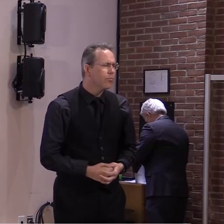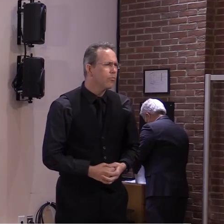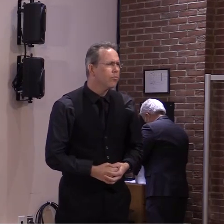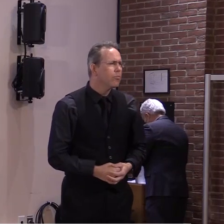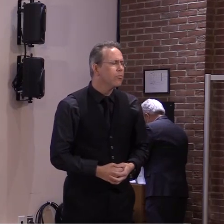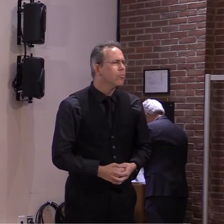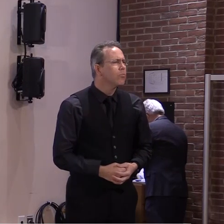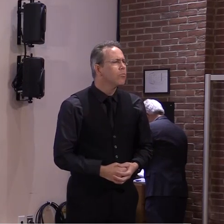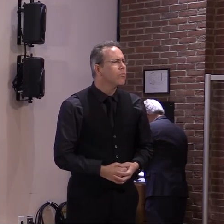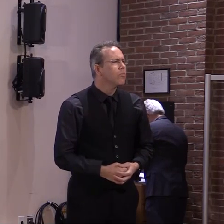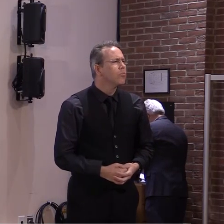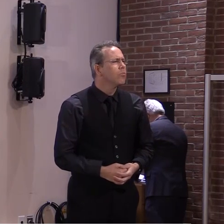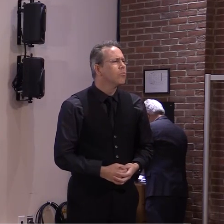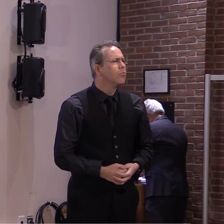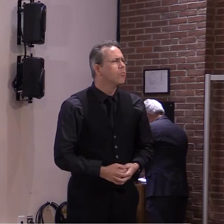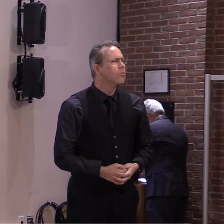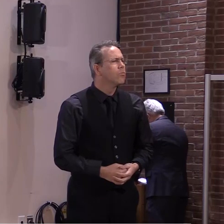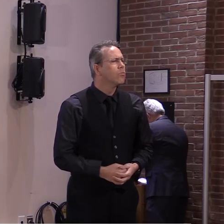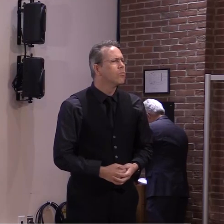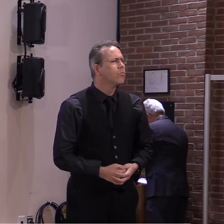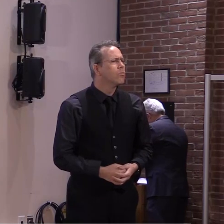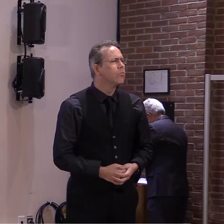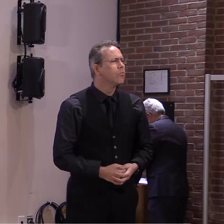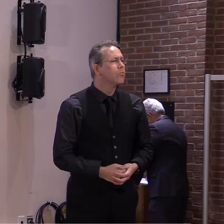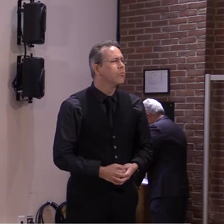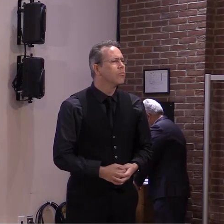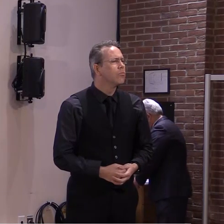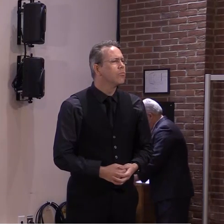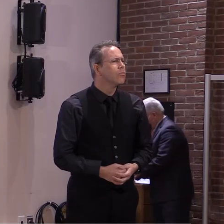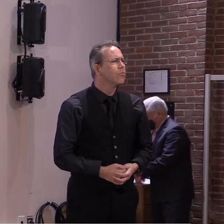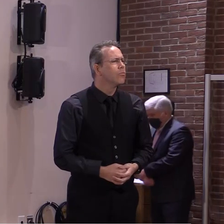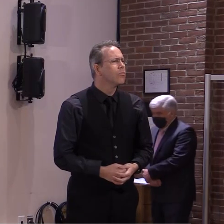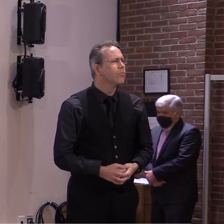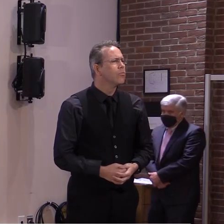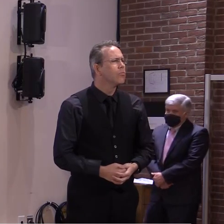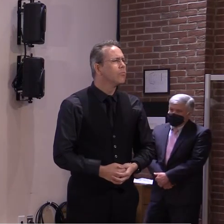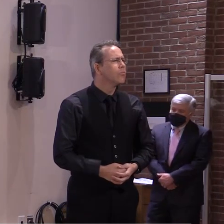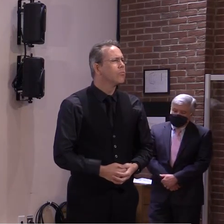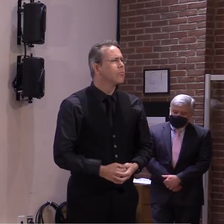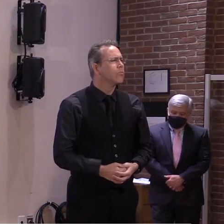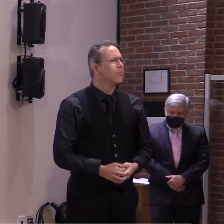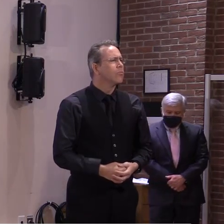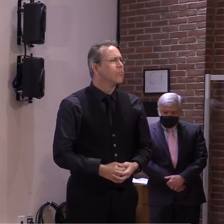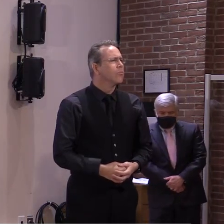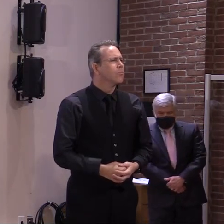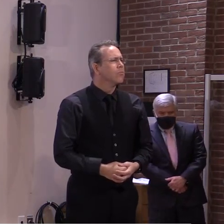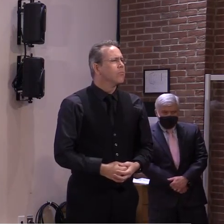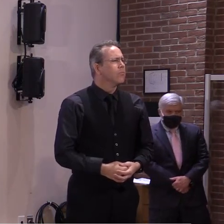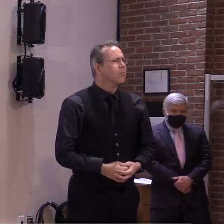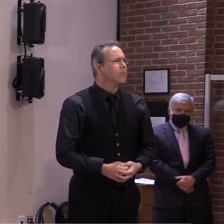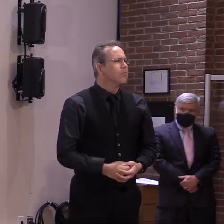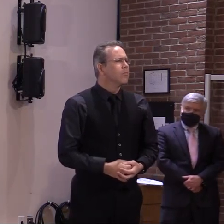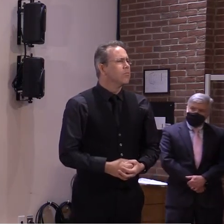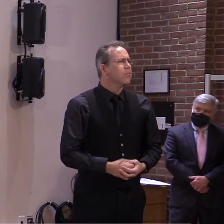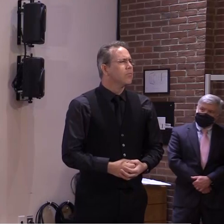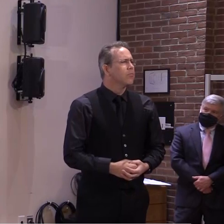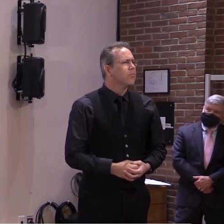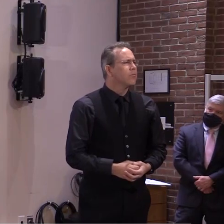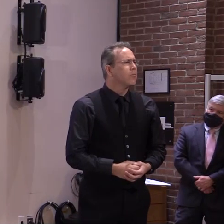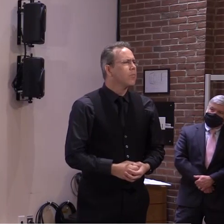toward an infrastructure project in Highgate. There's been a lot of discussion at the local level about that. Is that funding still on the